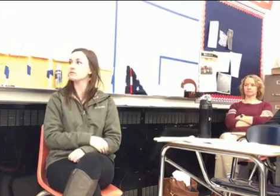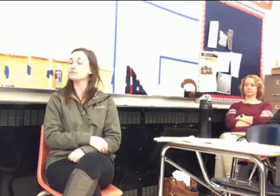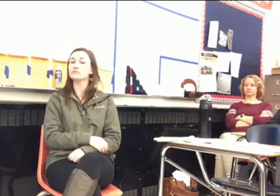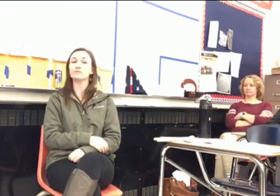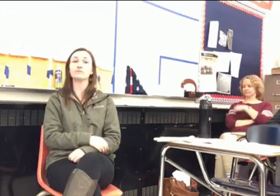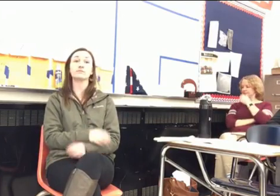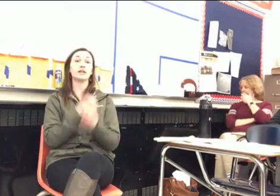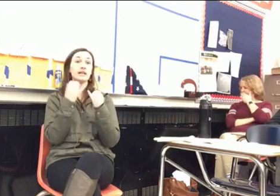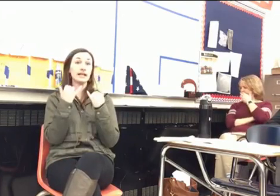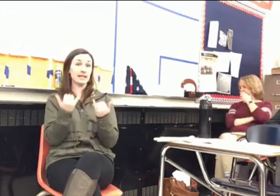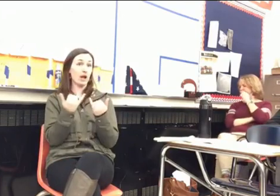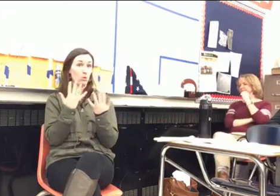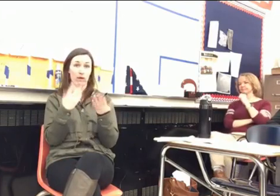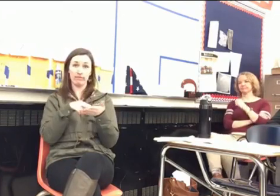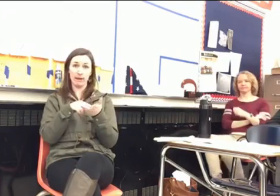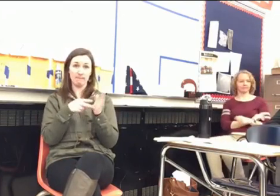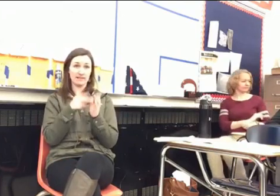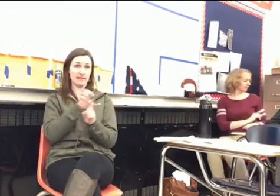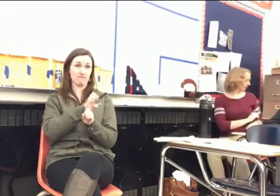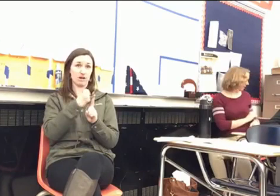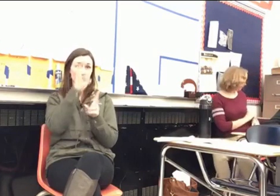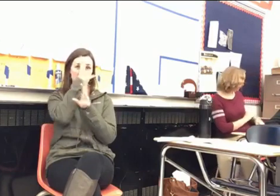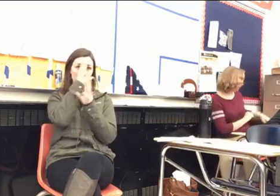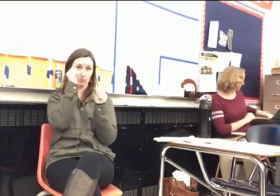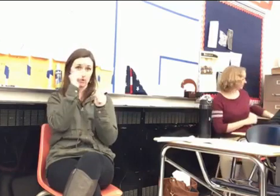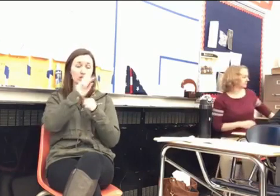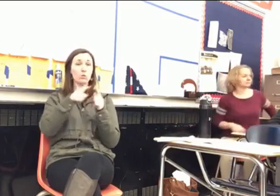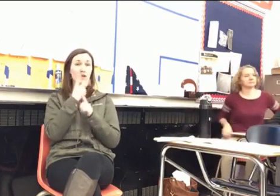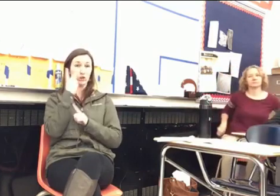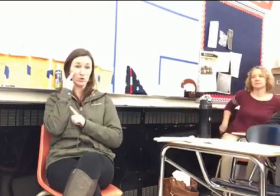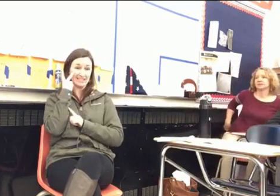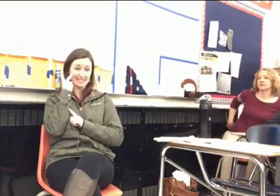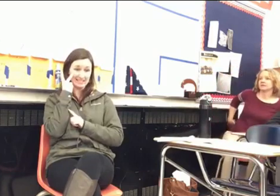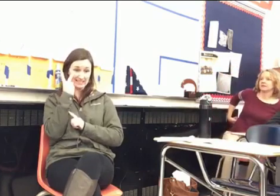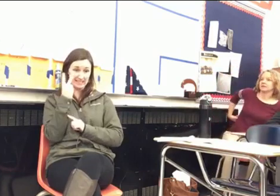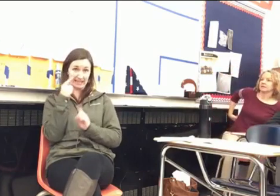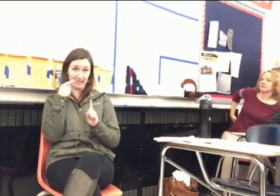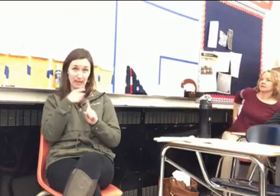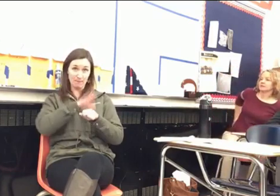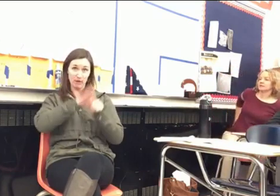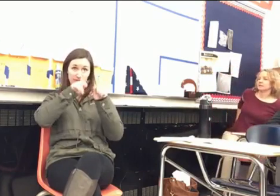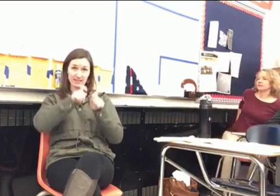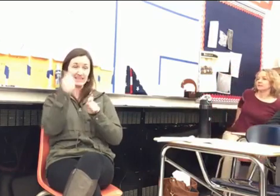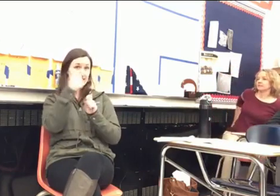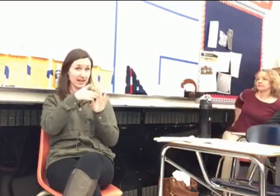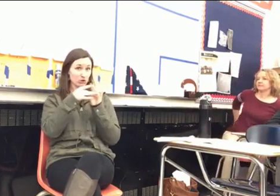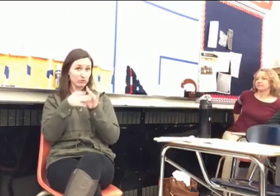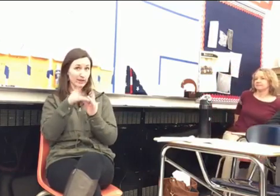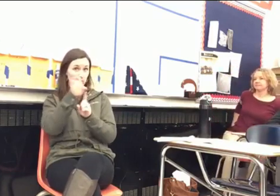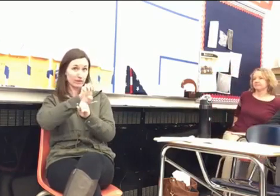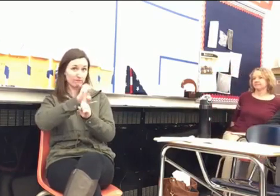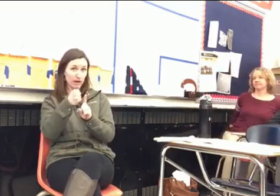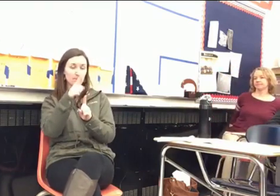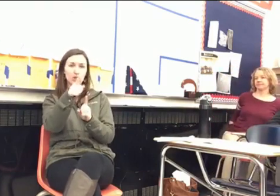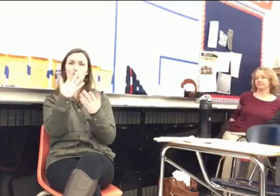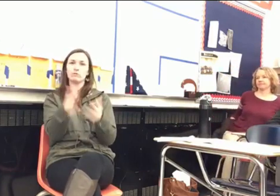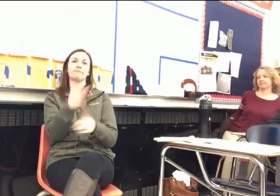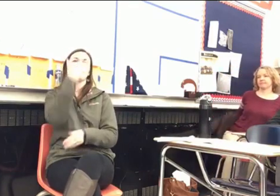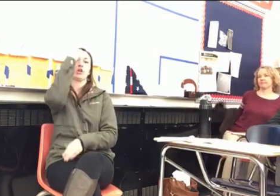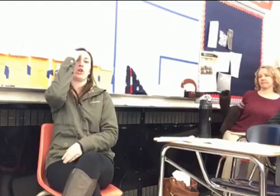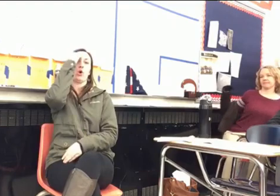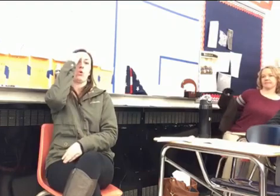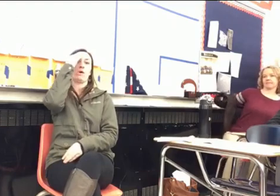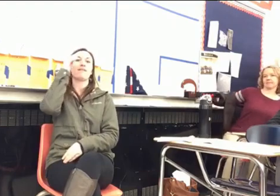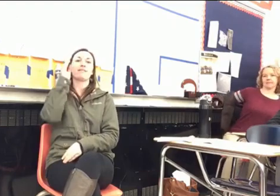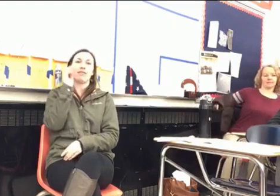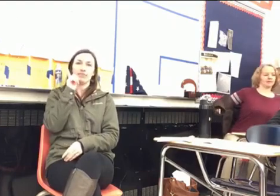Now, what that means is when you see Theodore Roosevelt and it's anything to do with the environment, you automatically know that this is the